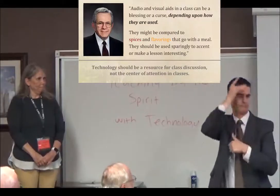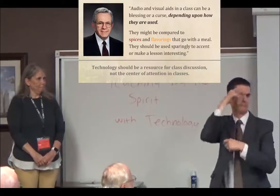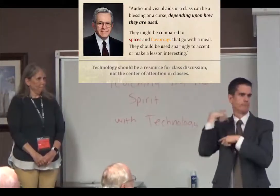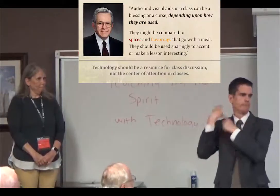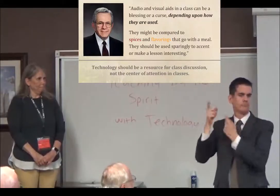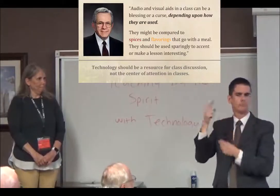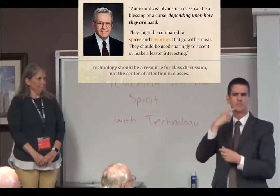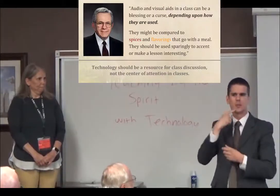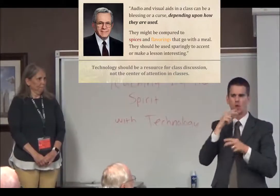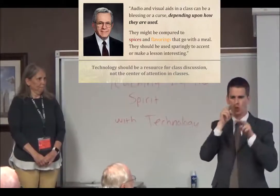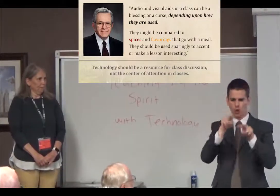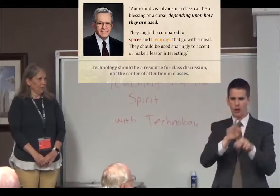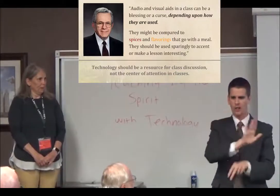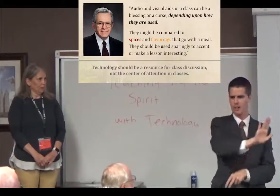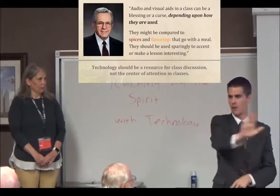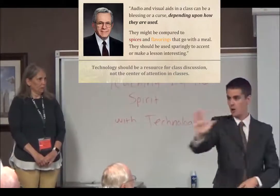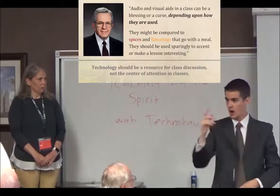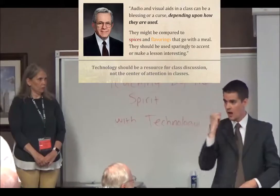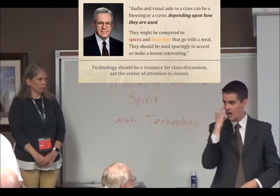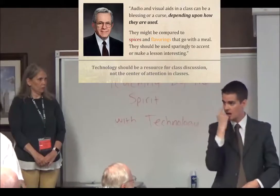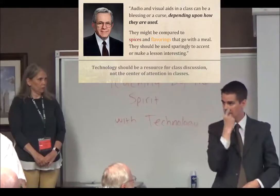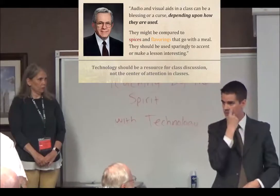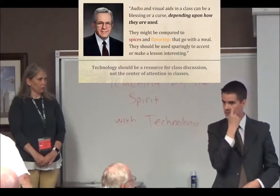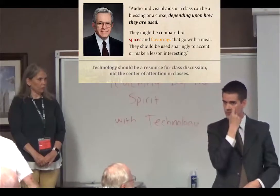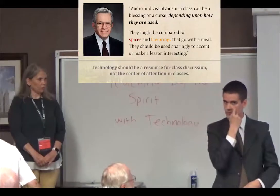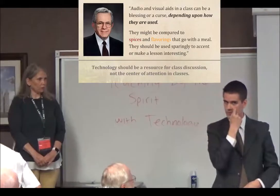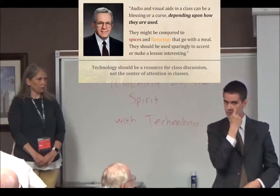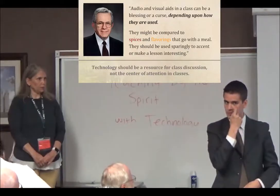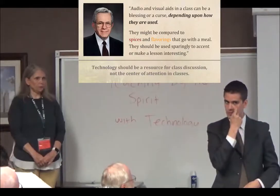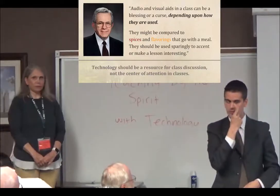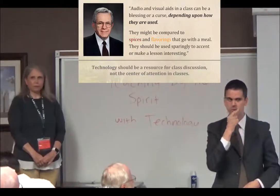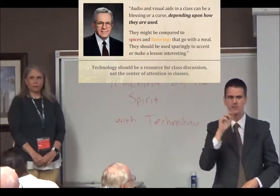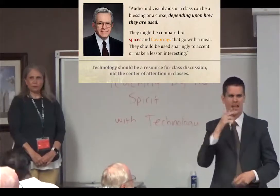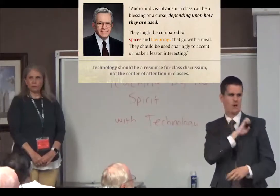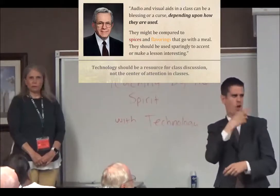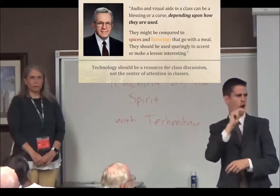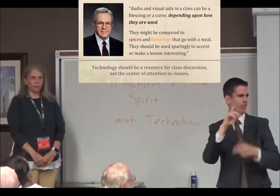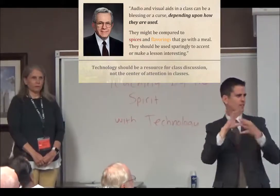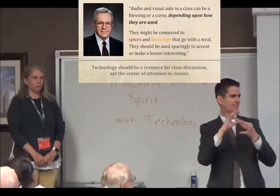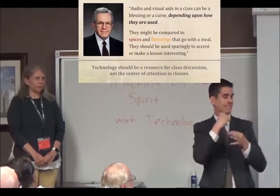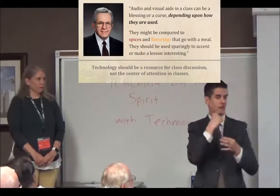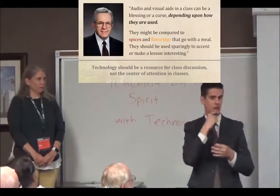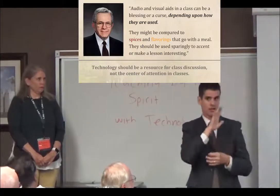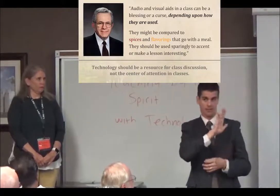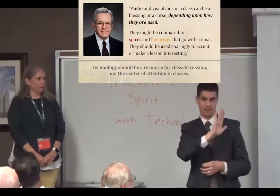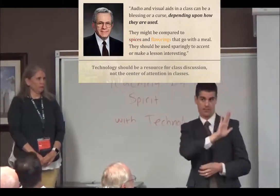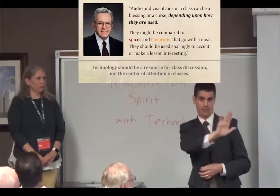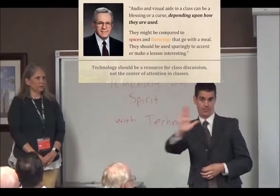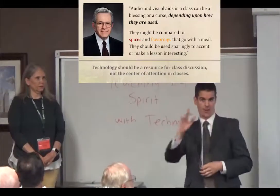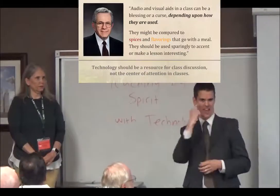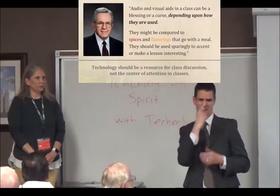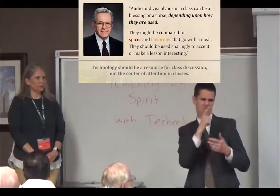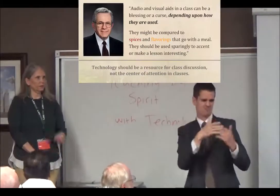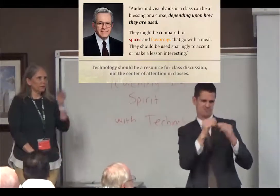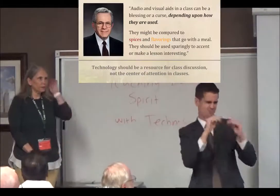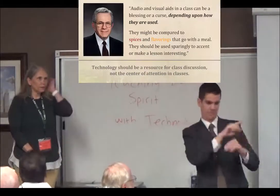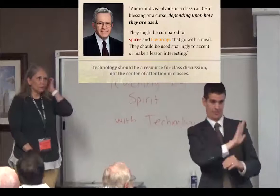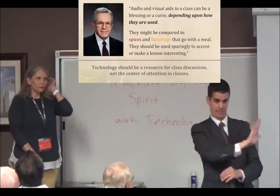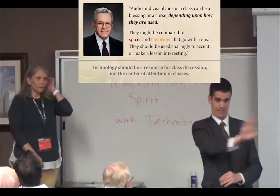I remember from Elder Holland's quote from before, you look in their eyes. And Elder Holland said, look in their eyes.